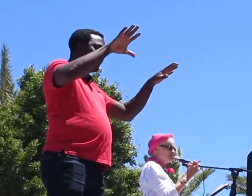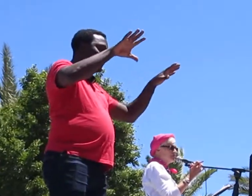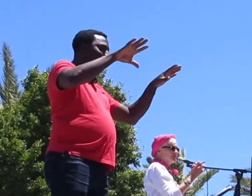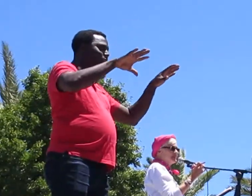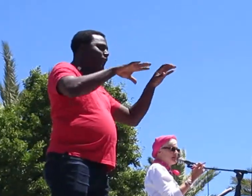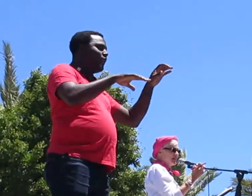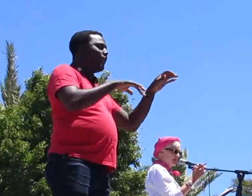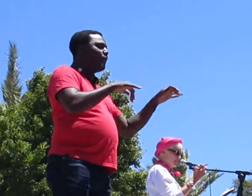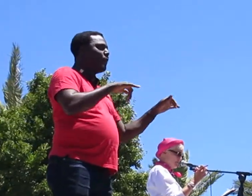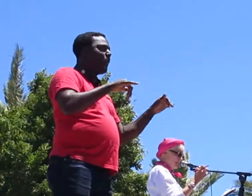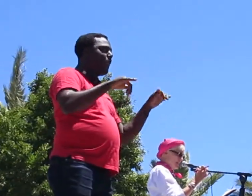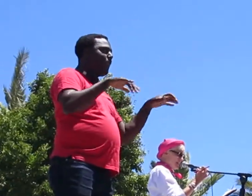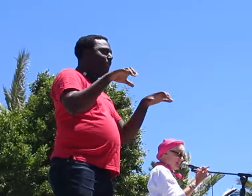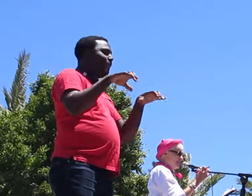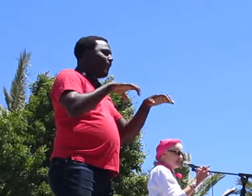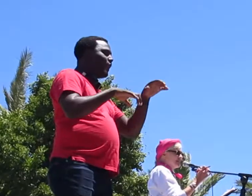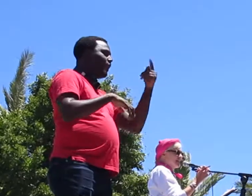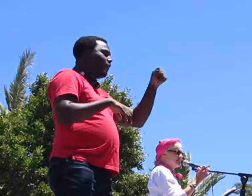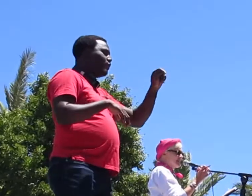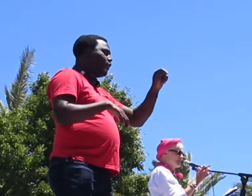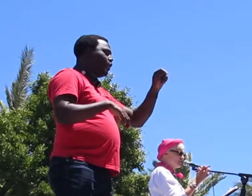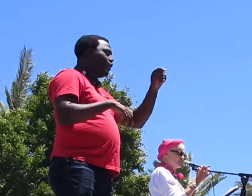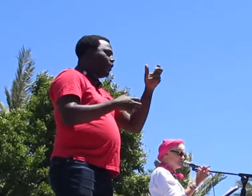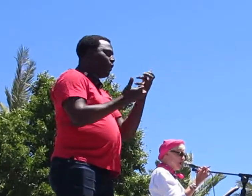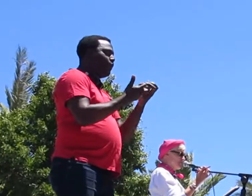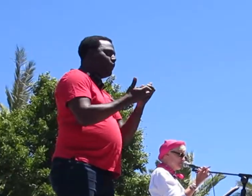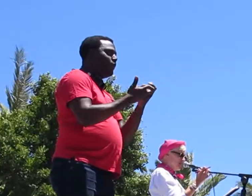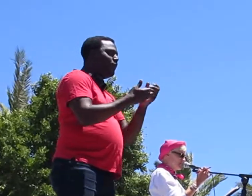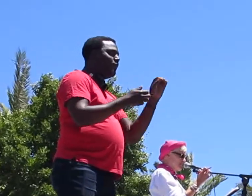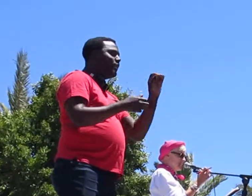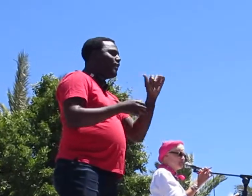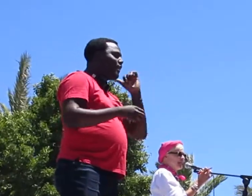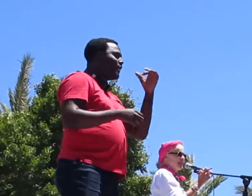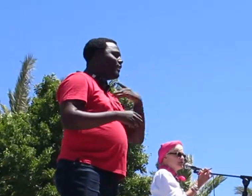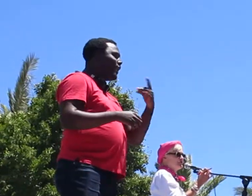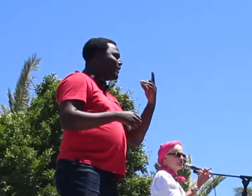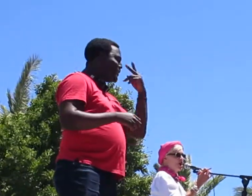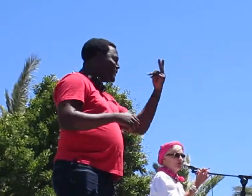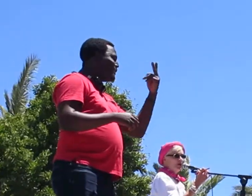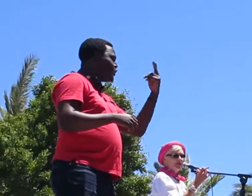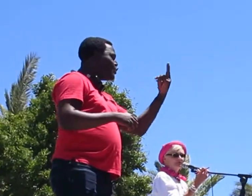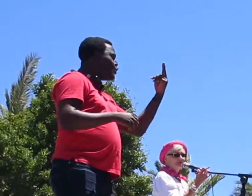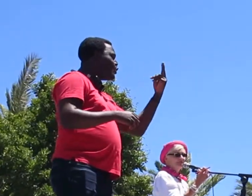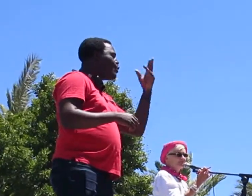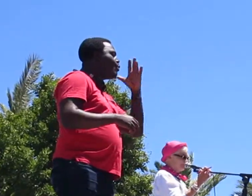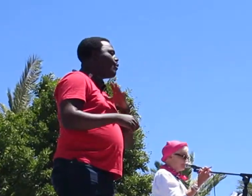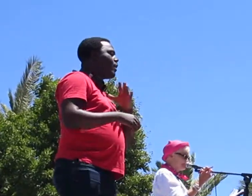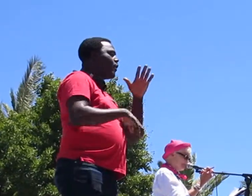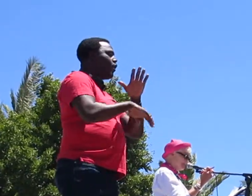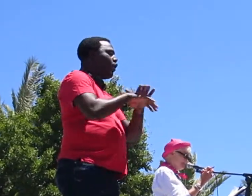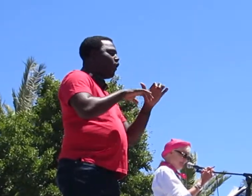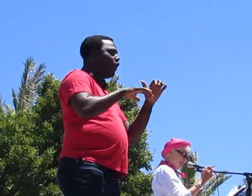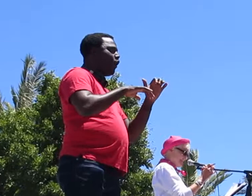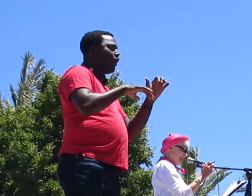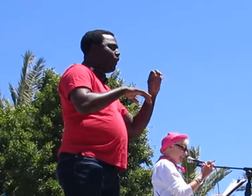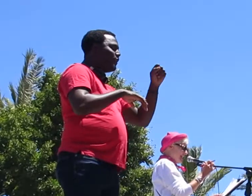Roommate with Susie D'Amelano. Nothing like seeing two strong women on stage playing two strong women.